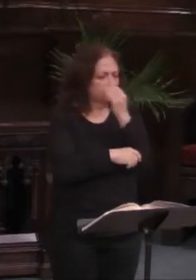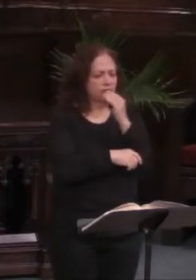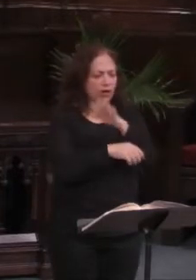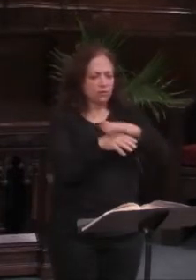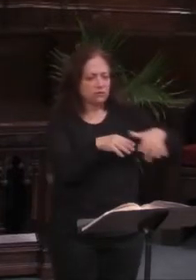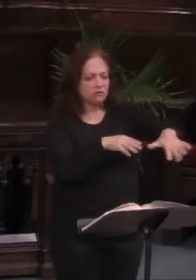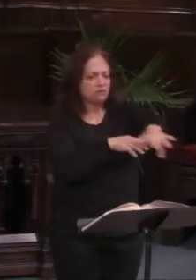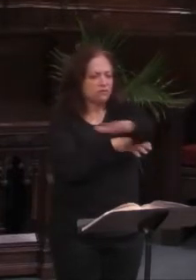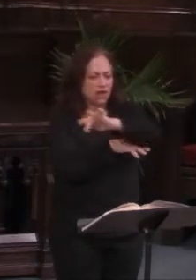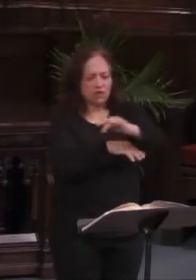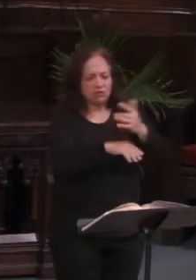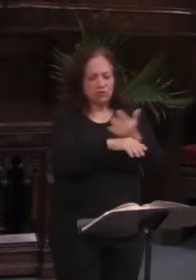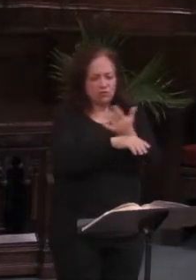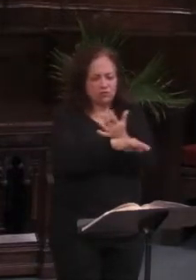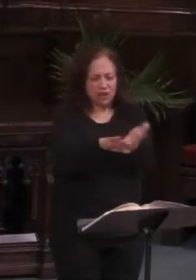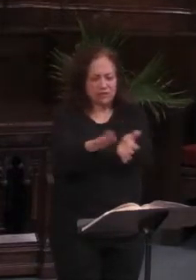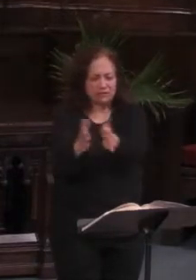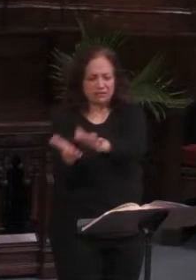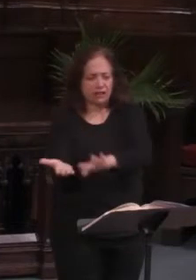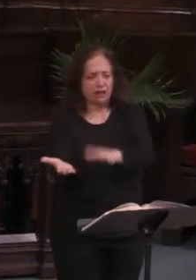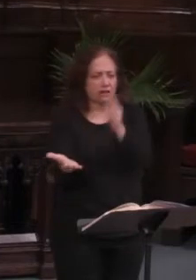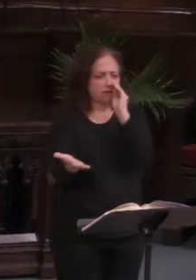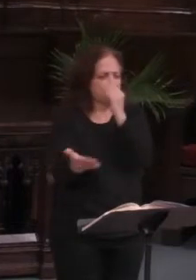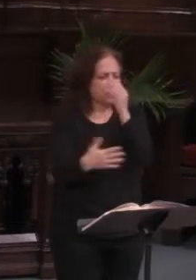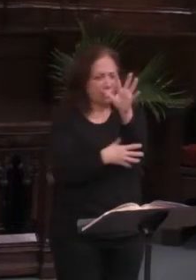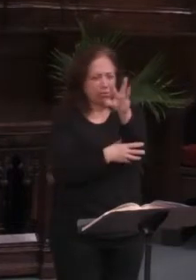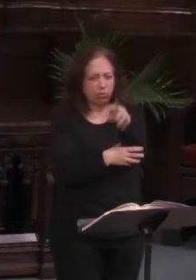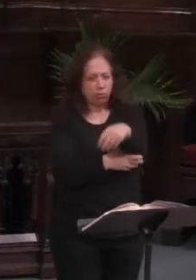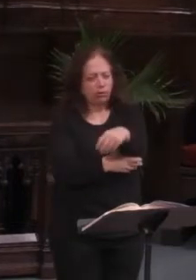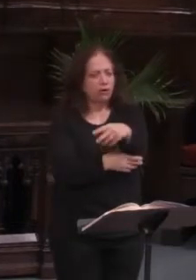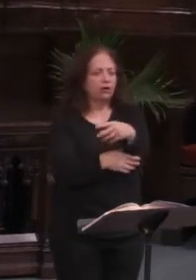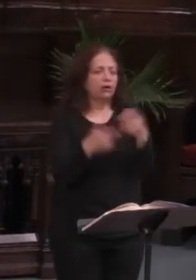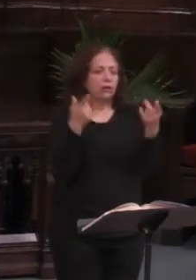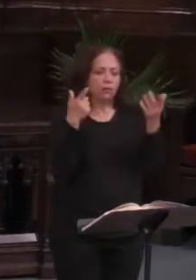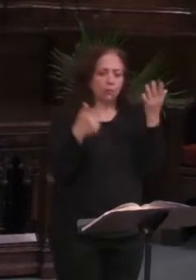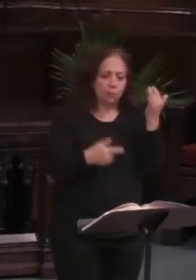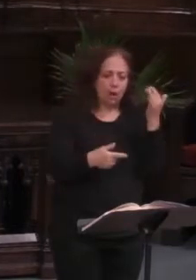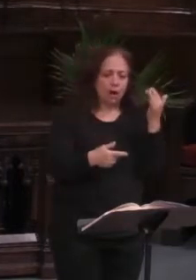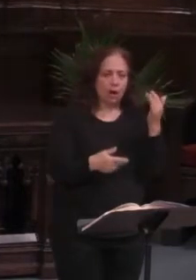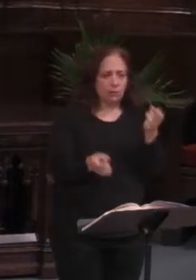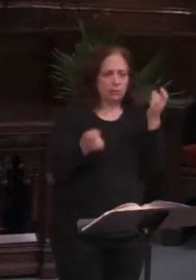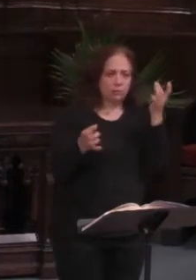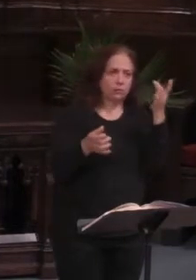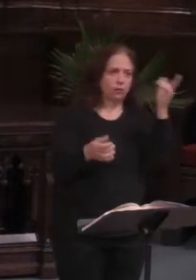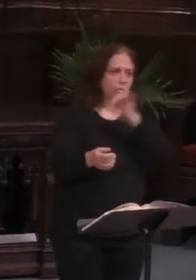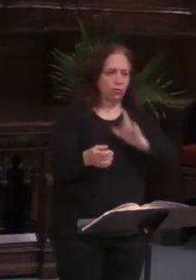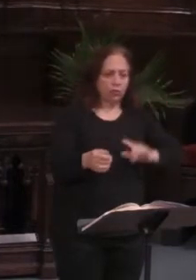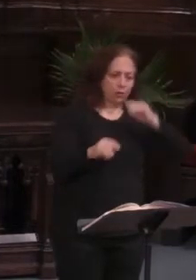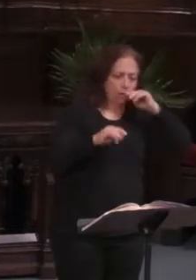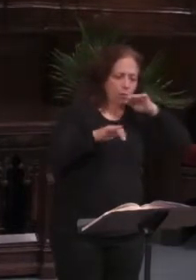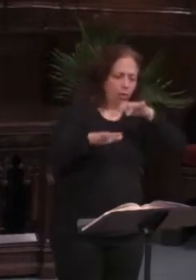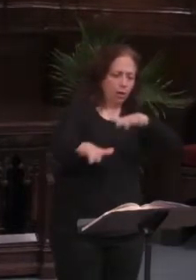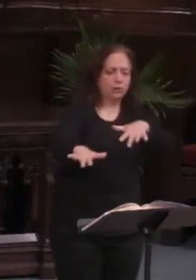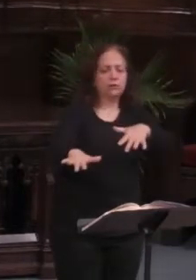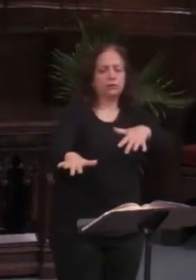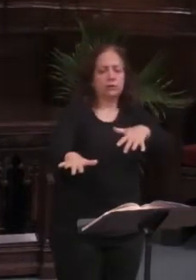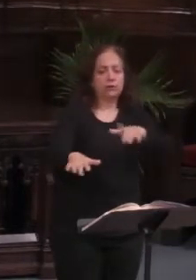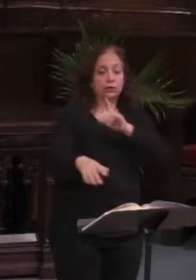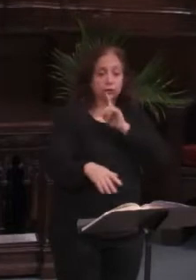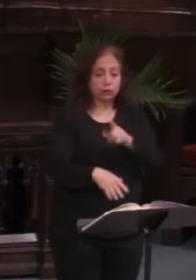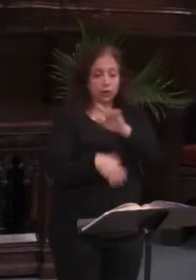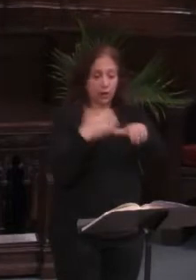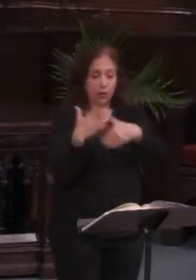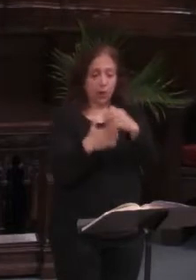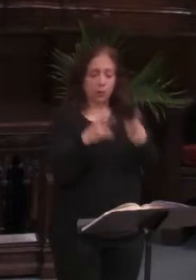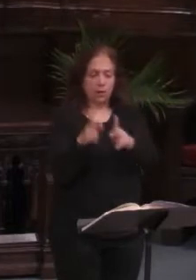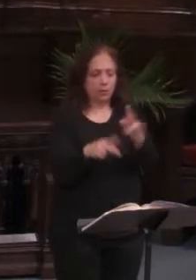field. Grass withers, flowers fade when the breath of the Lord blows upon them. Surely all people